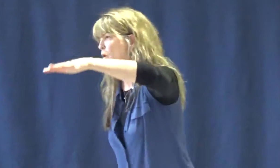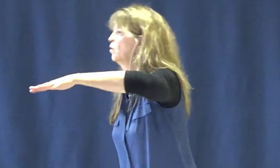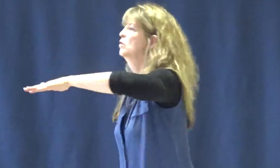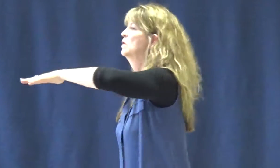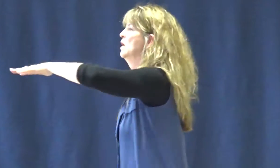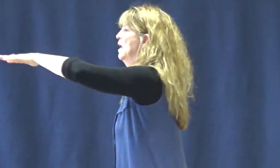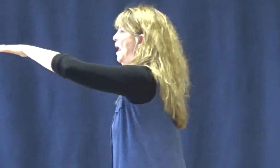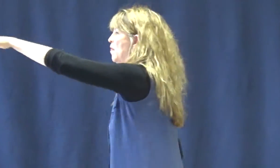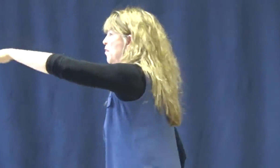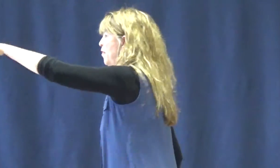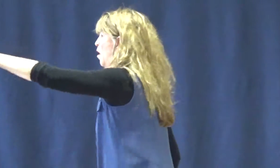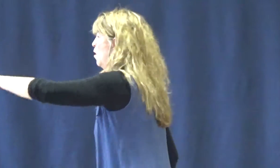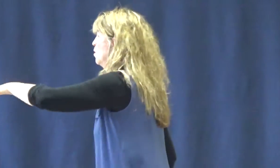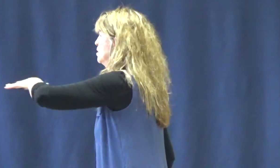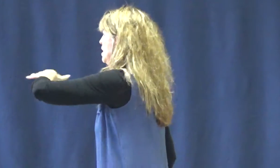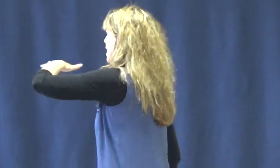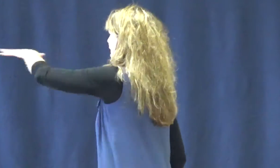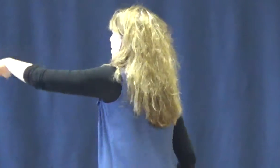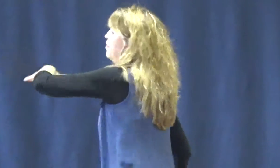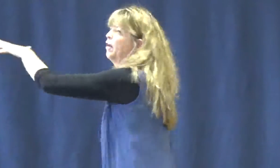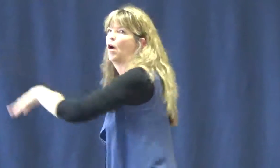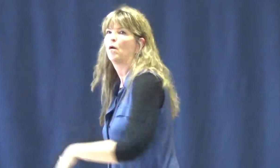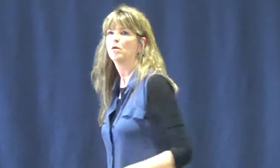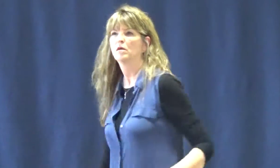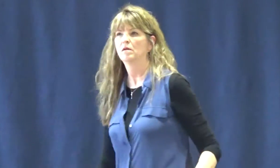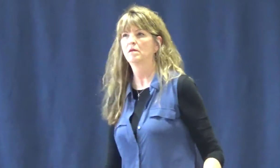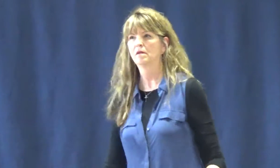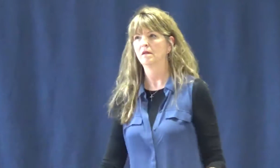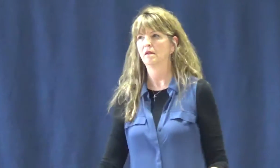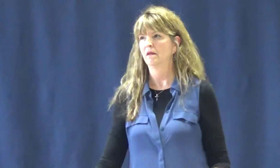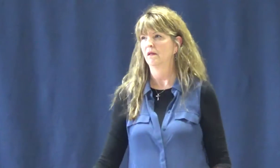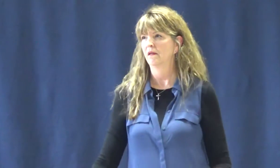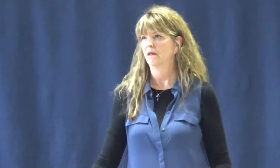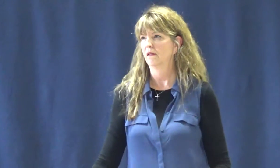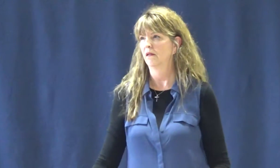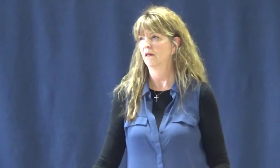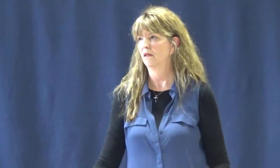Jesus is saying, no, those people aren't for Jesus. Those people, they don't deserve Jesus.